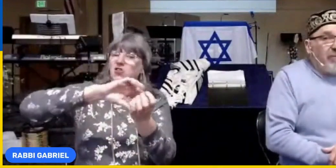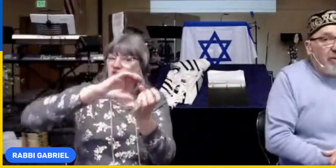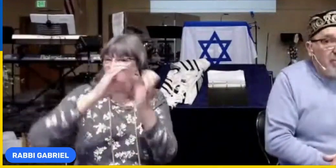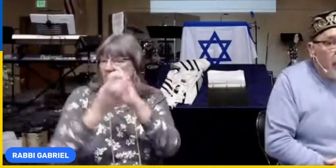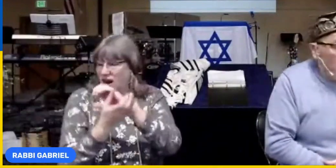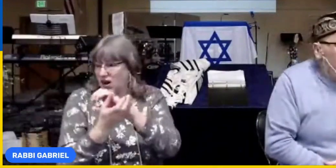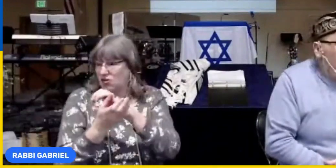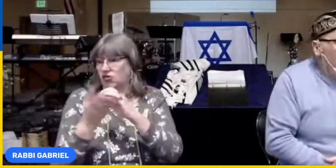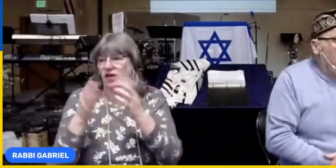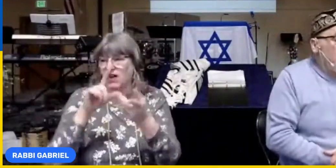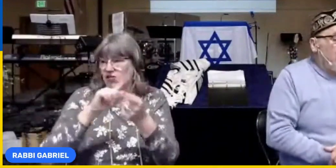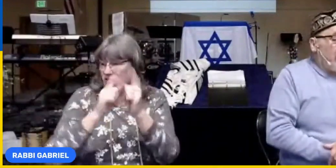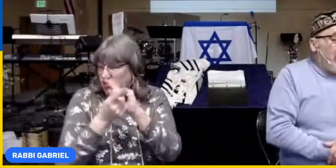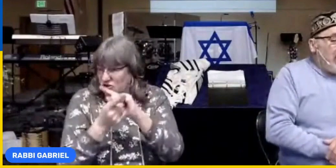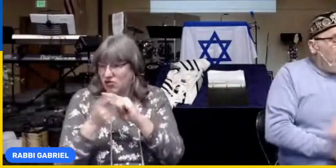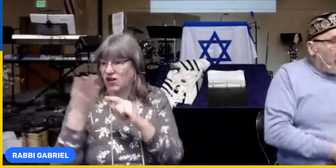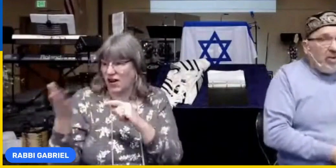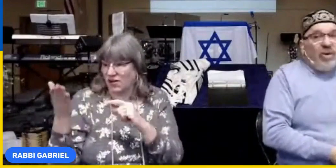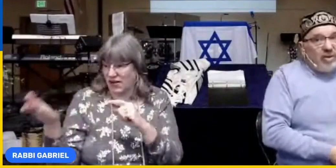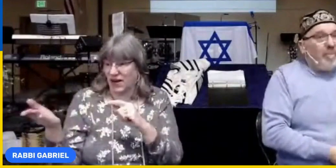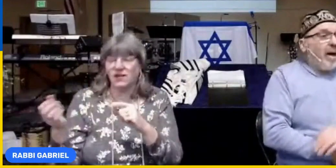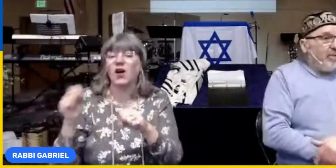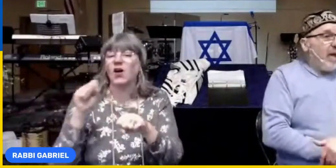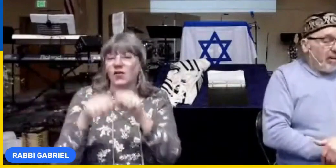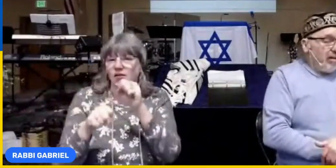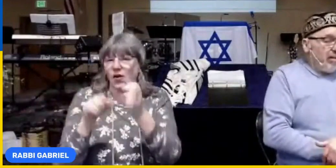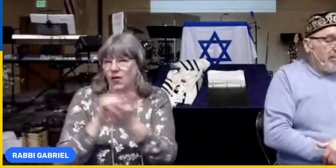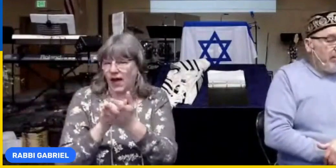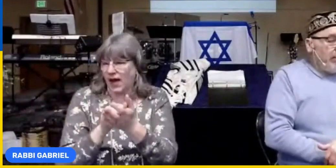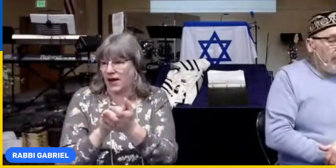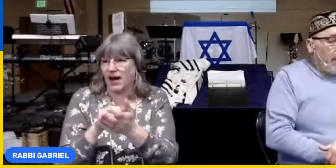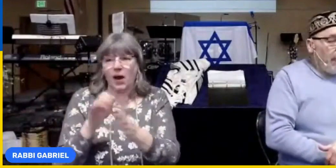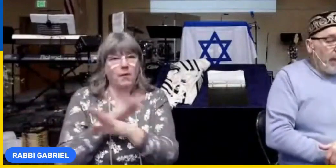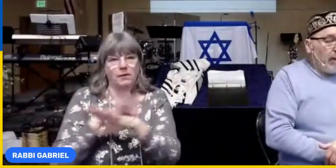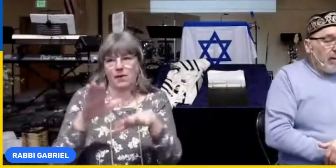This is a very important part of the story, and we talked about that.